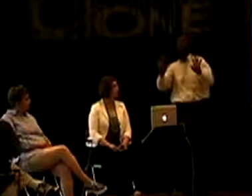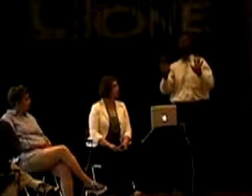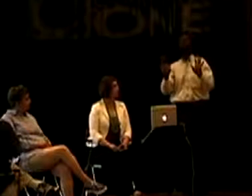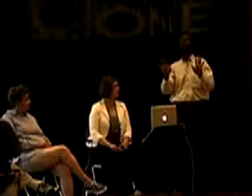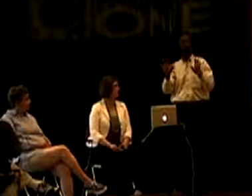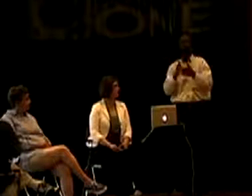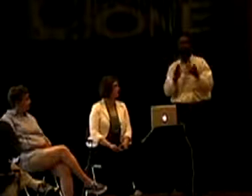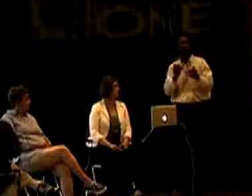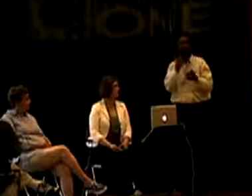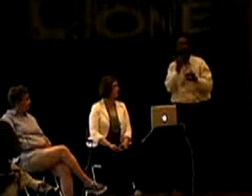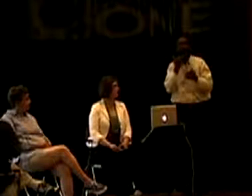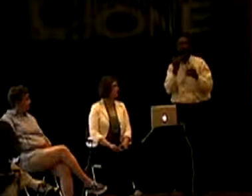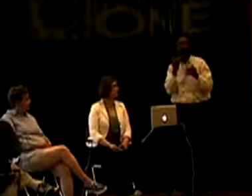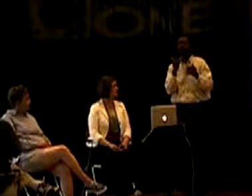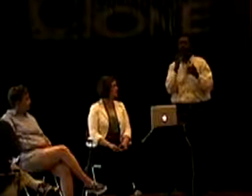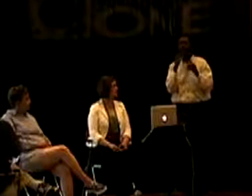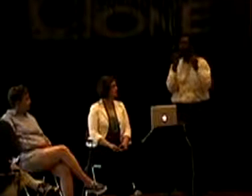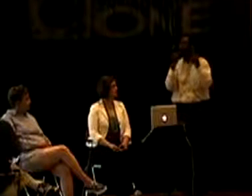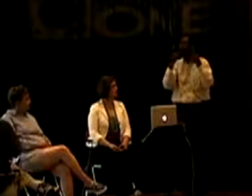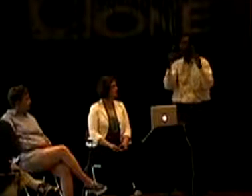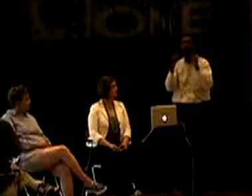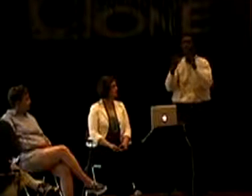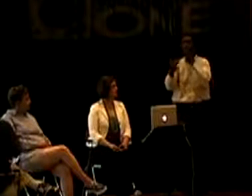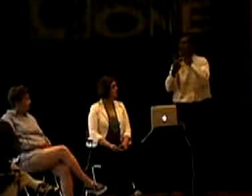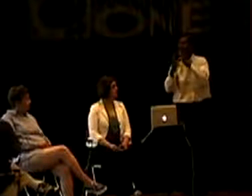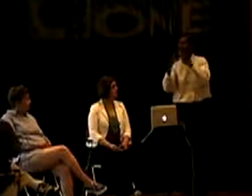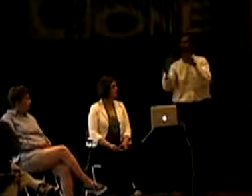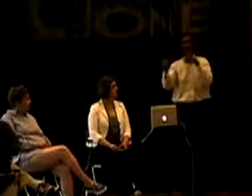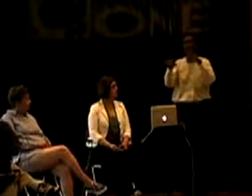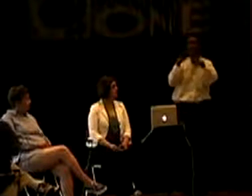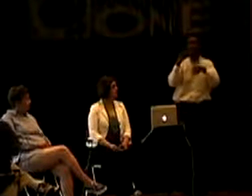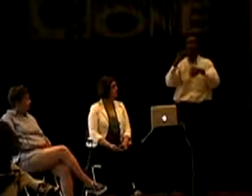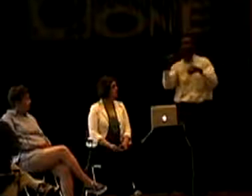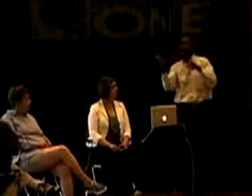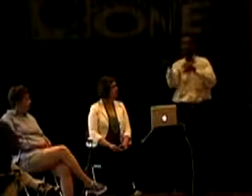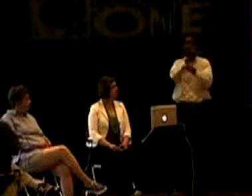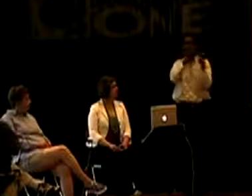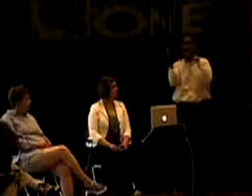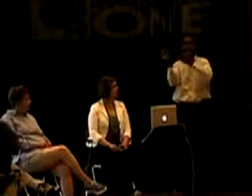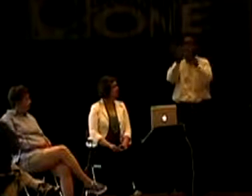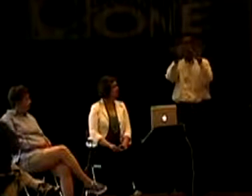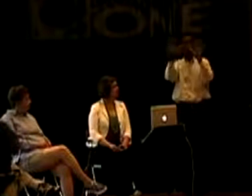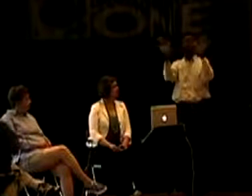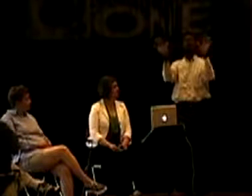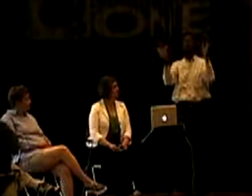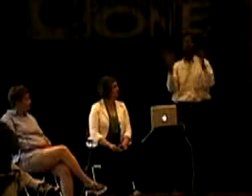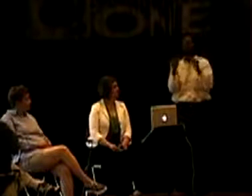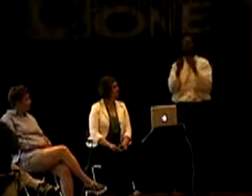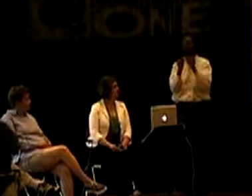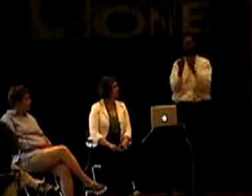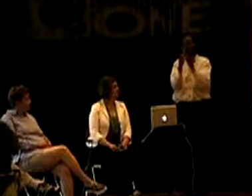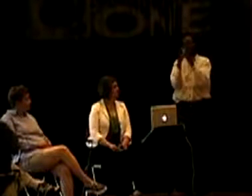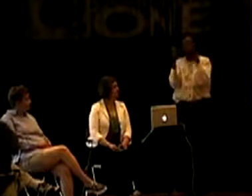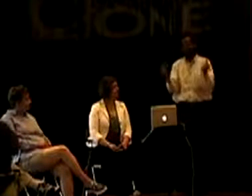real. So I was still writing through that one. I think I did some tweaks before it got published. So I don't know, the first